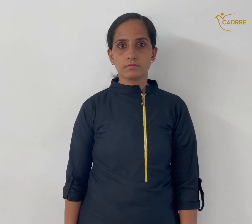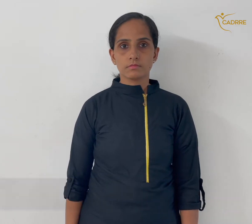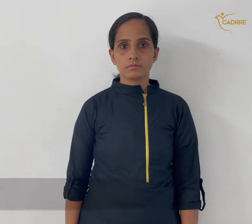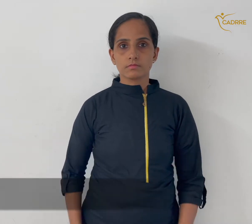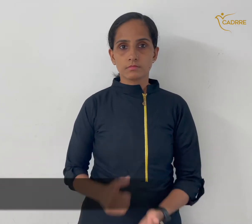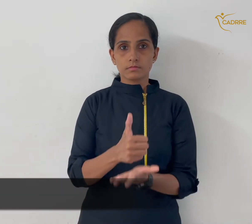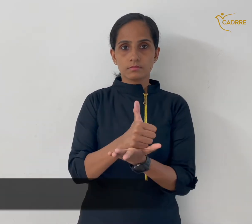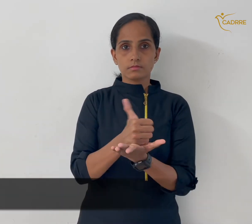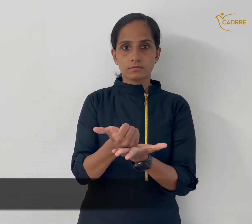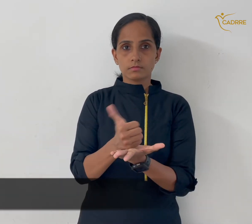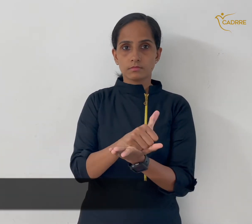dvd drive